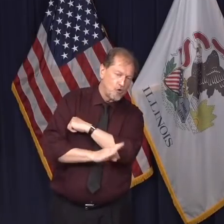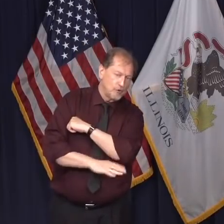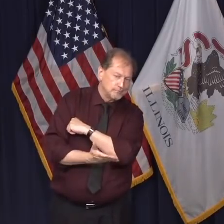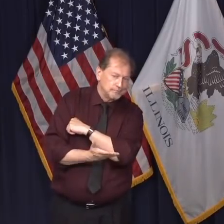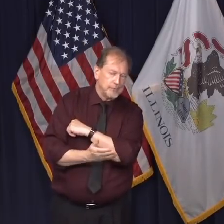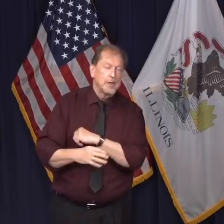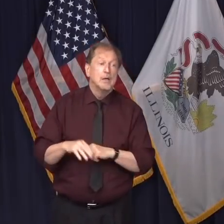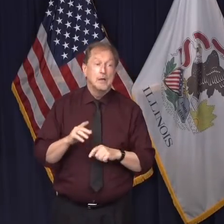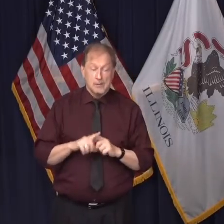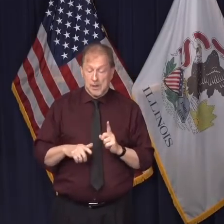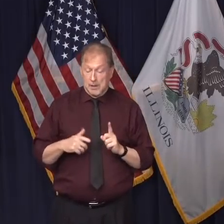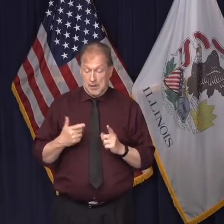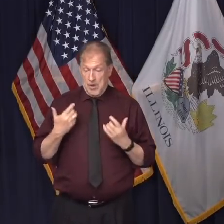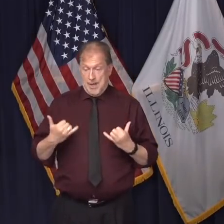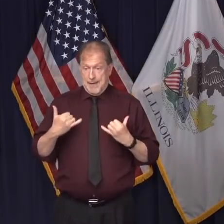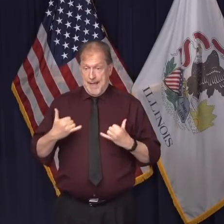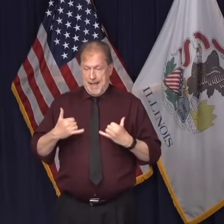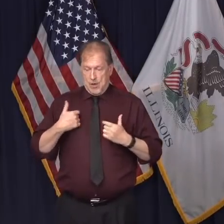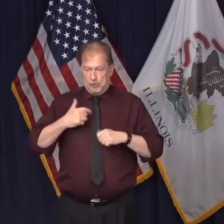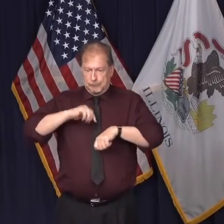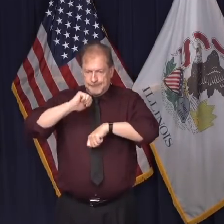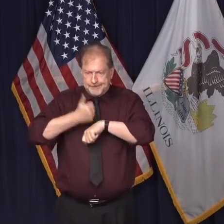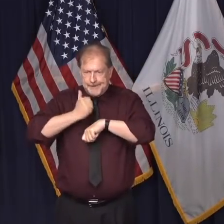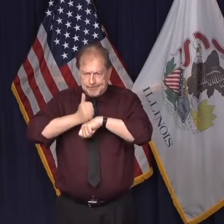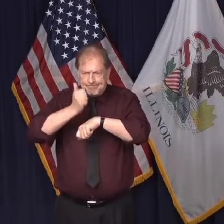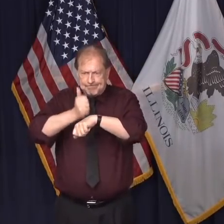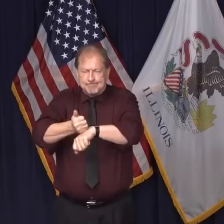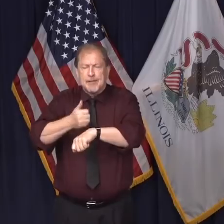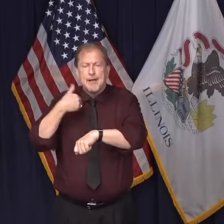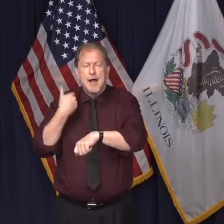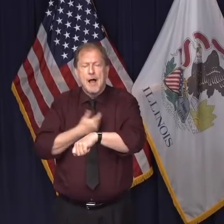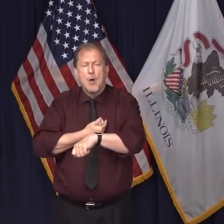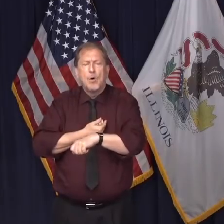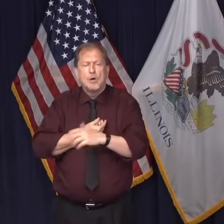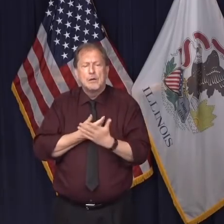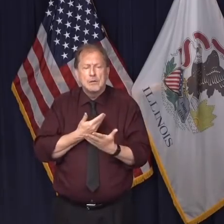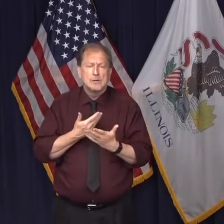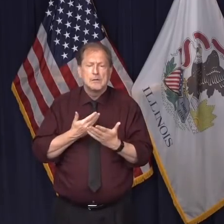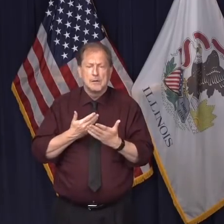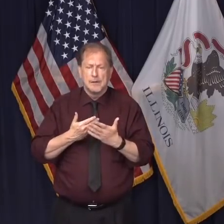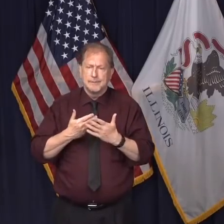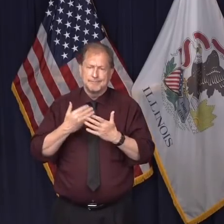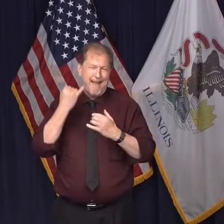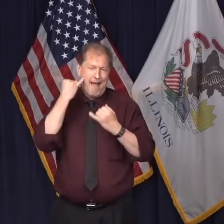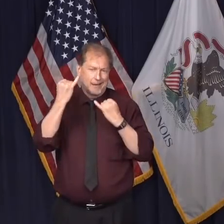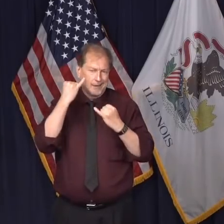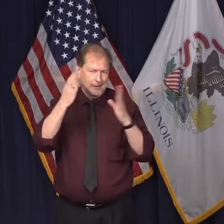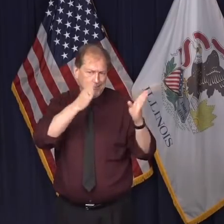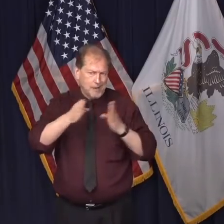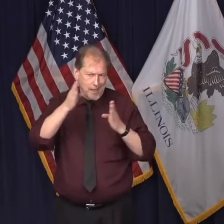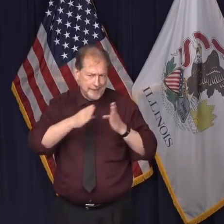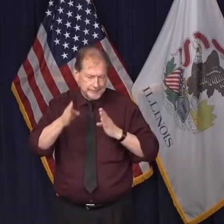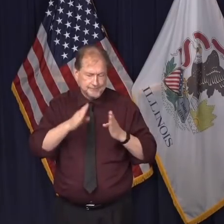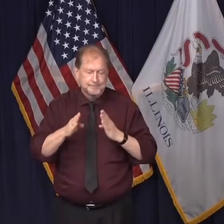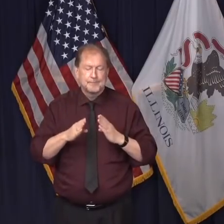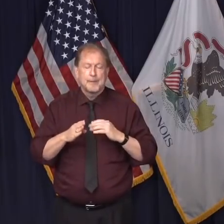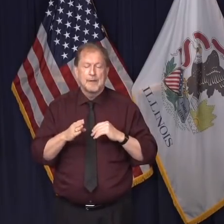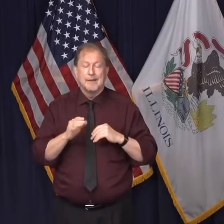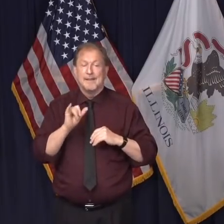we are trying to do is to set the foundation for any